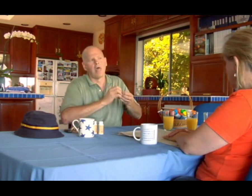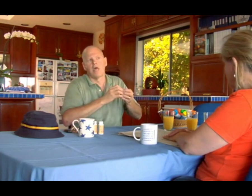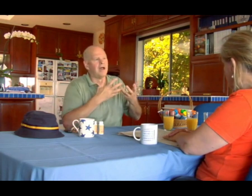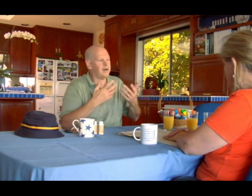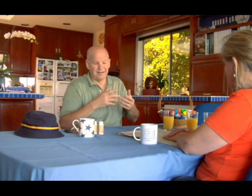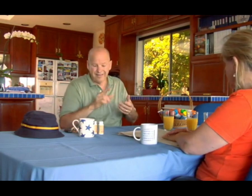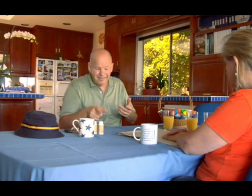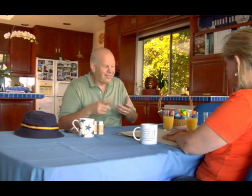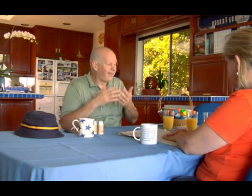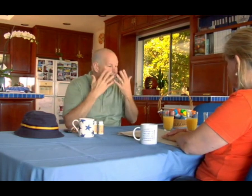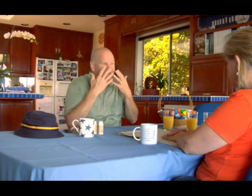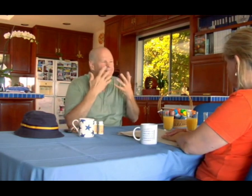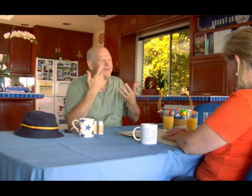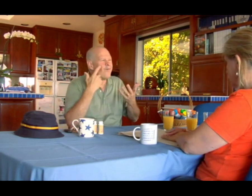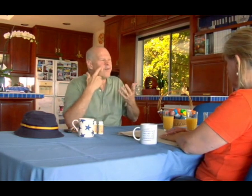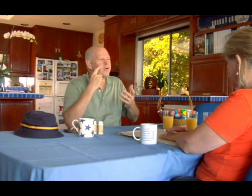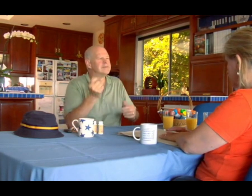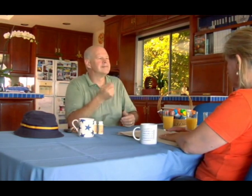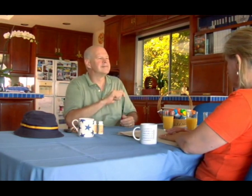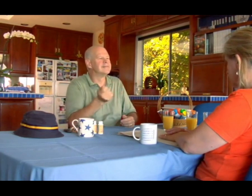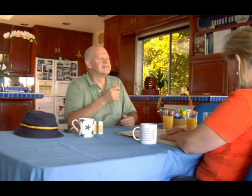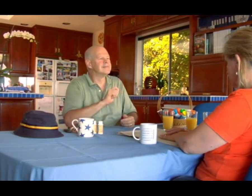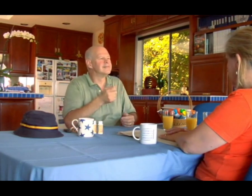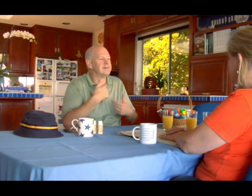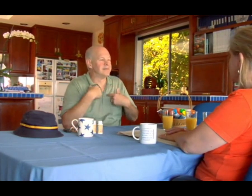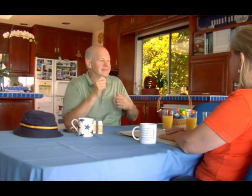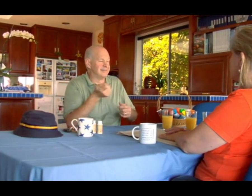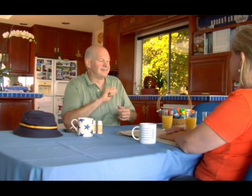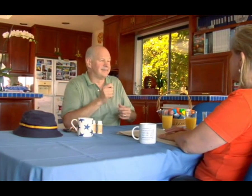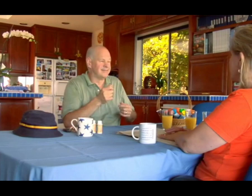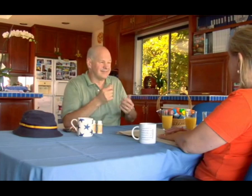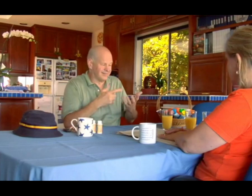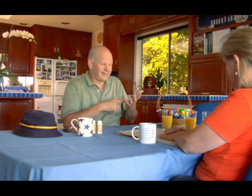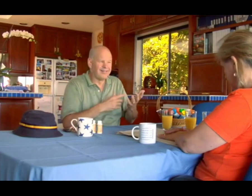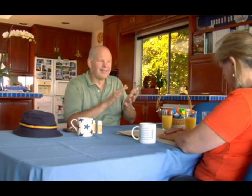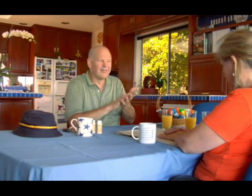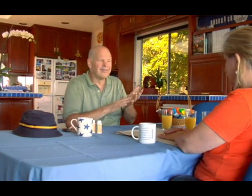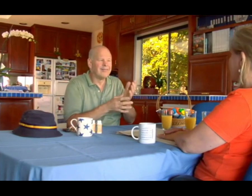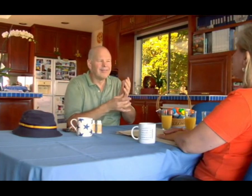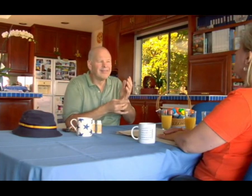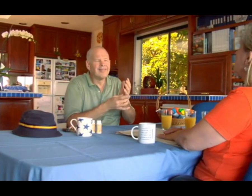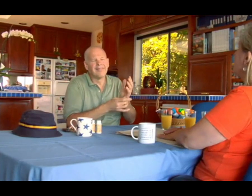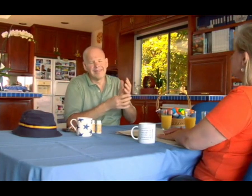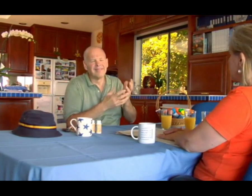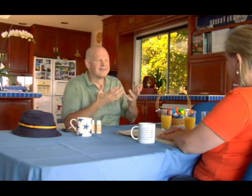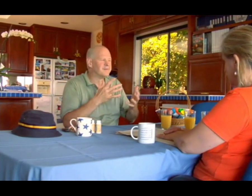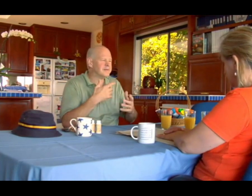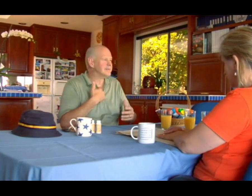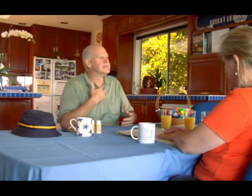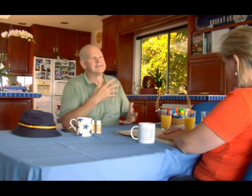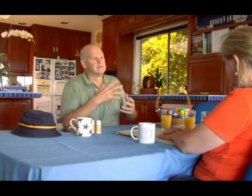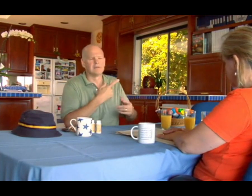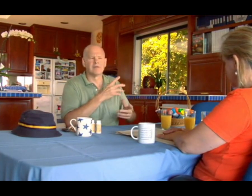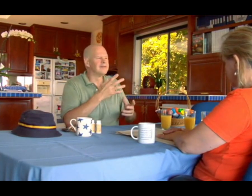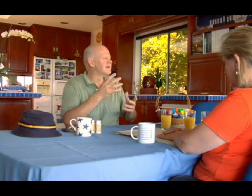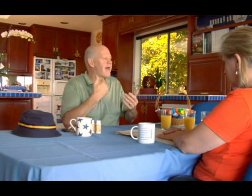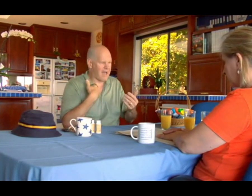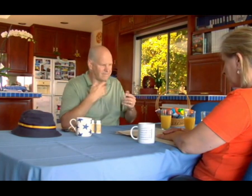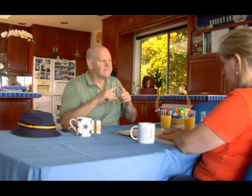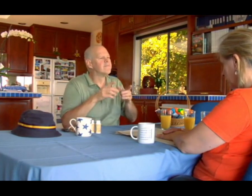doctor. I told him I didn't want to bother. You know, when I play tennis, I don't want my hands to get greasy from the lotion, and I didn't want to bother with